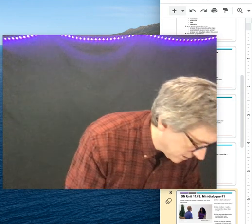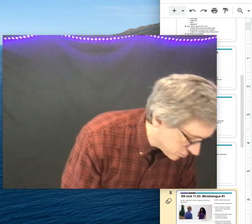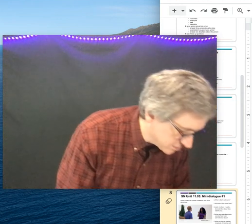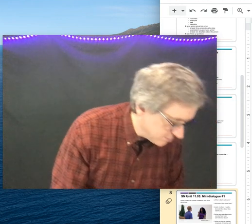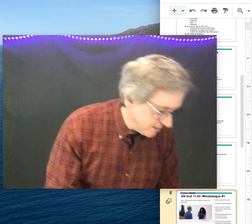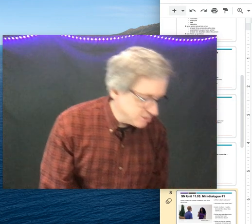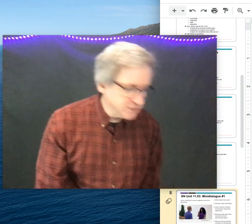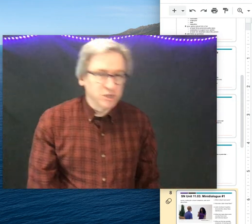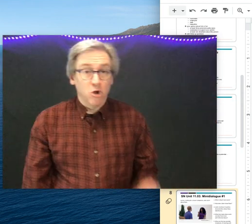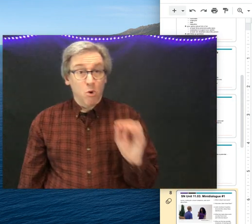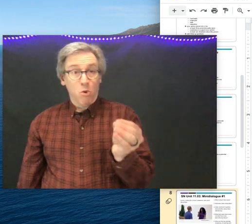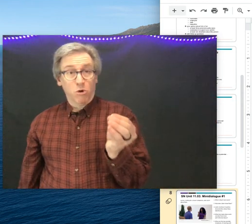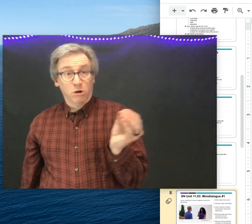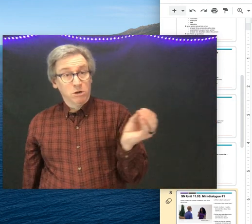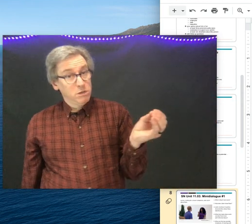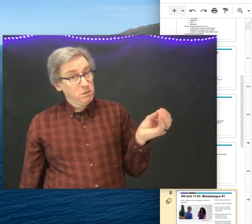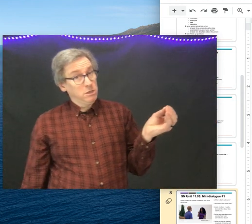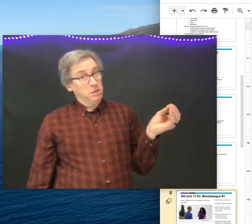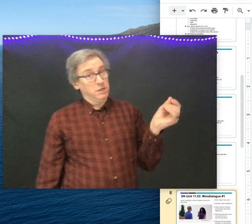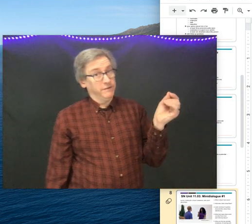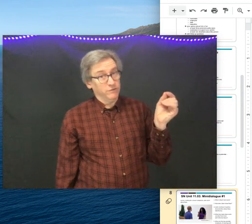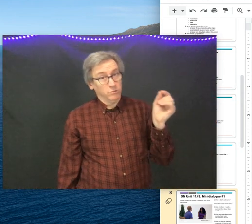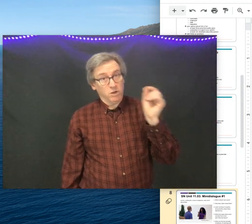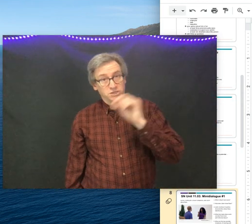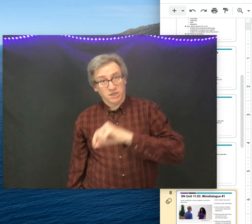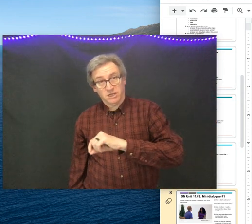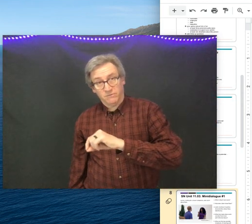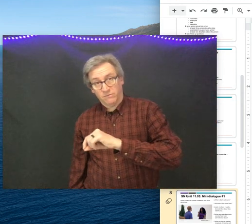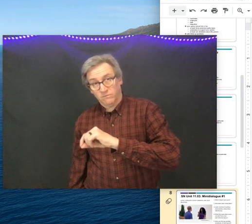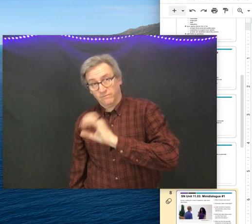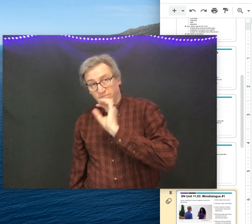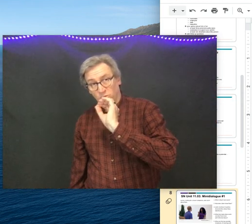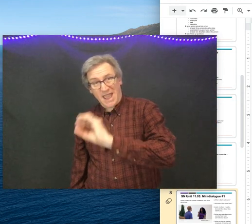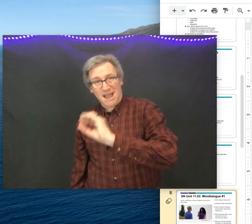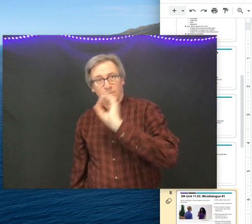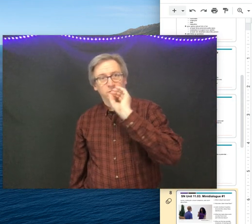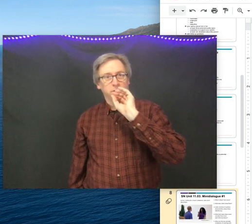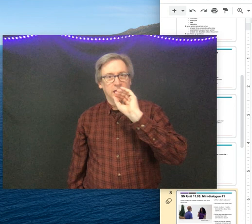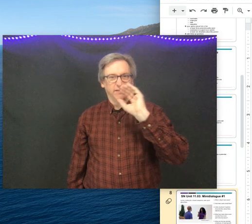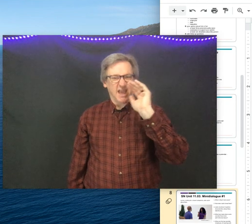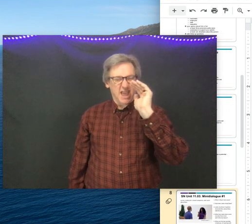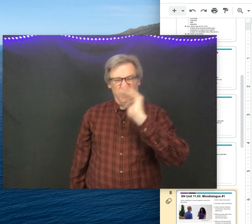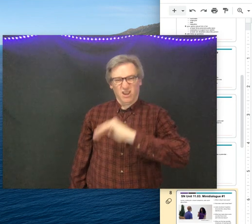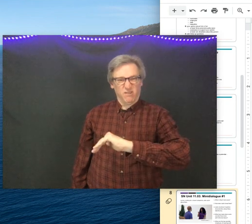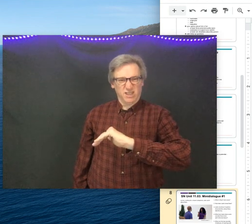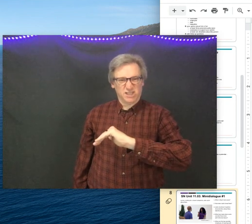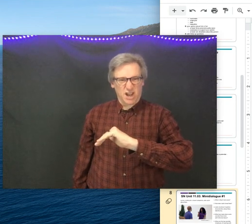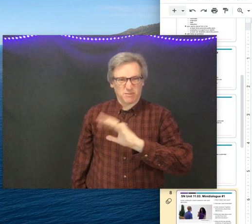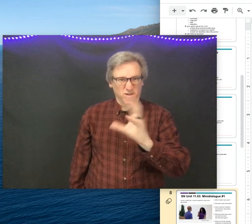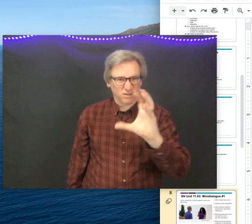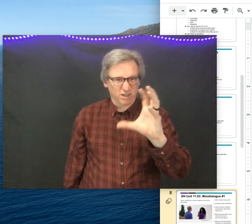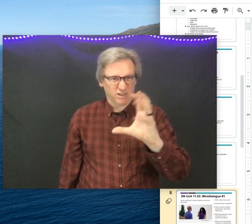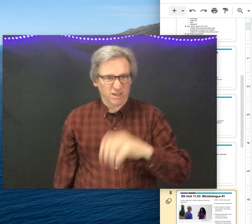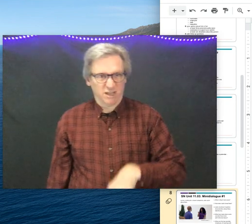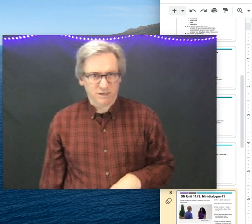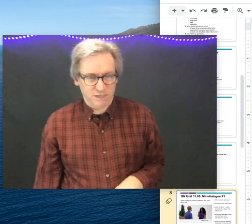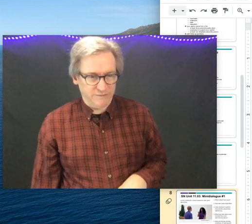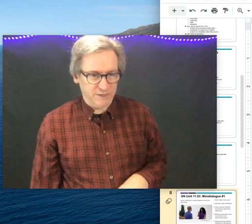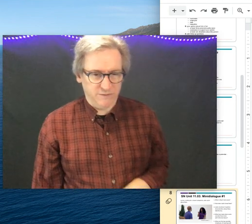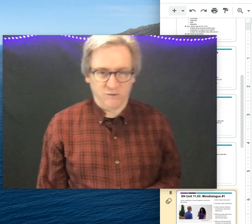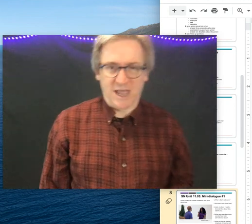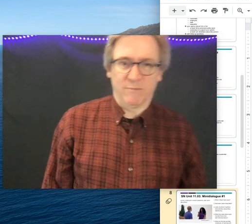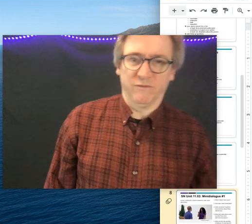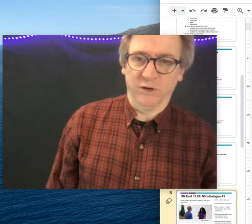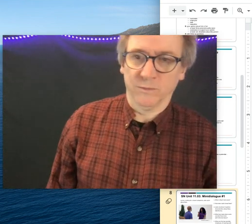either the pictures on the pages, or if you watch the vocab at the end of this chapter, the